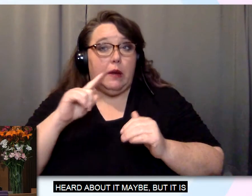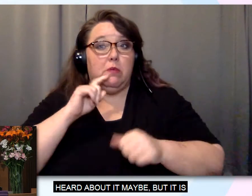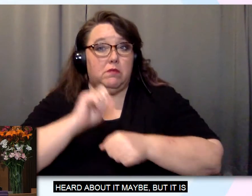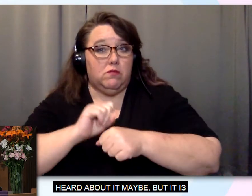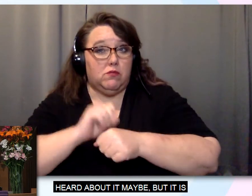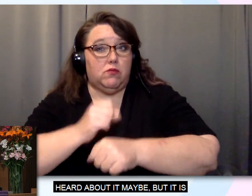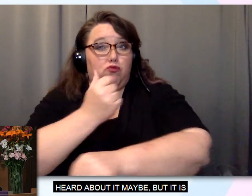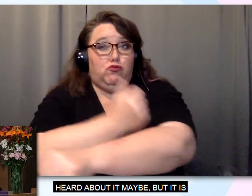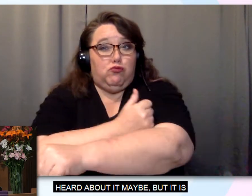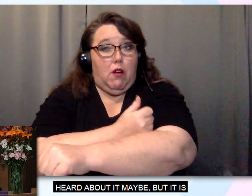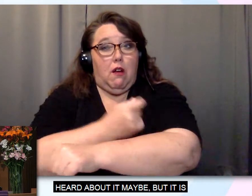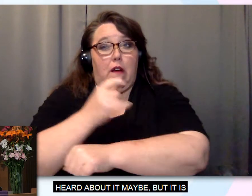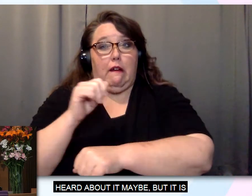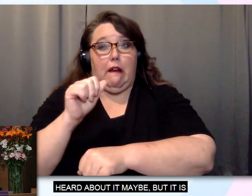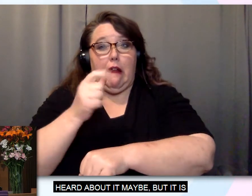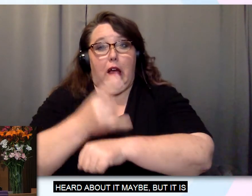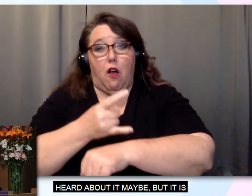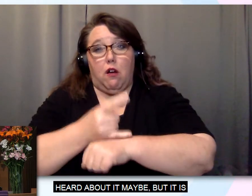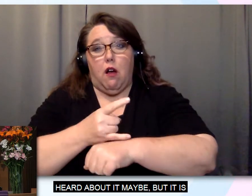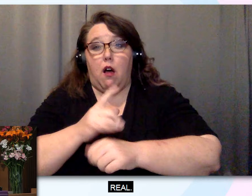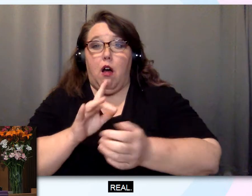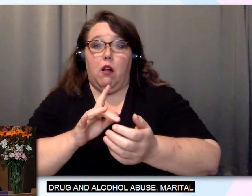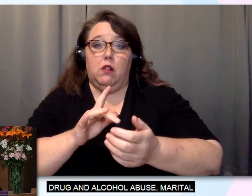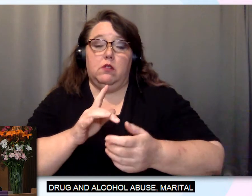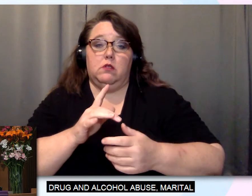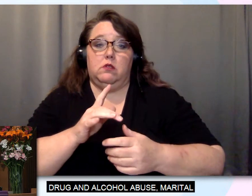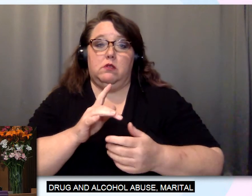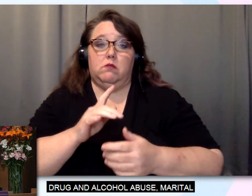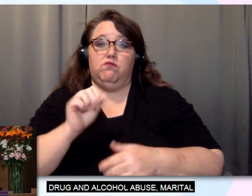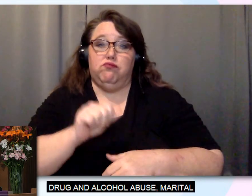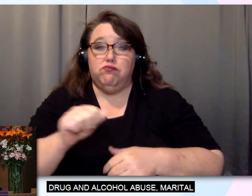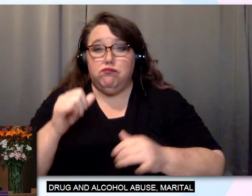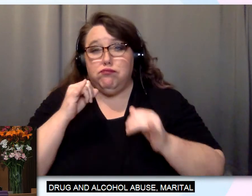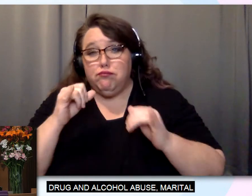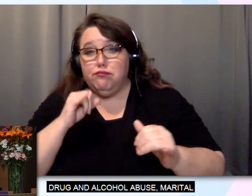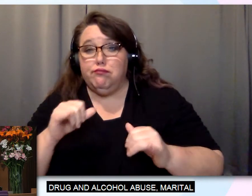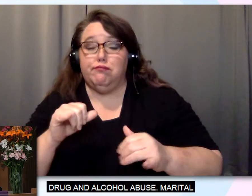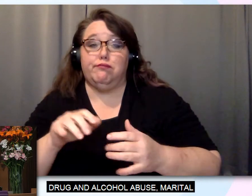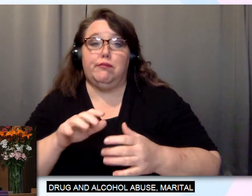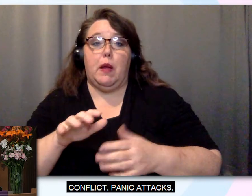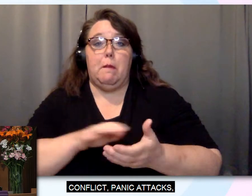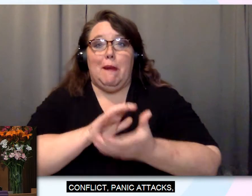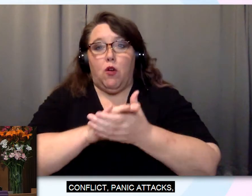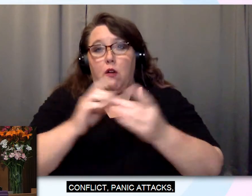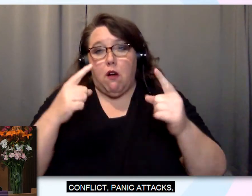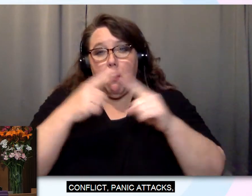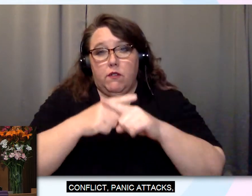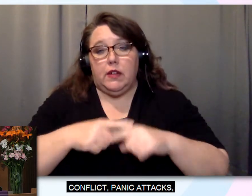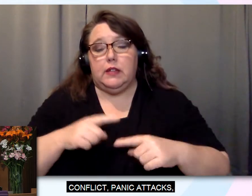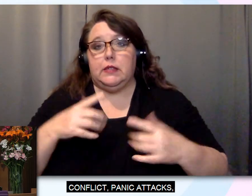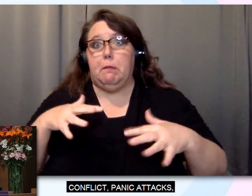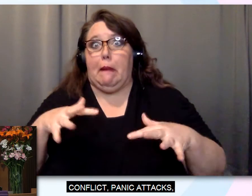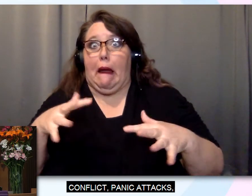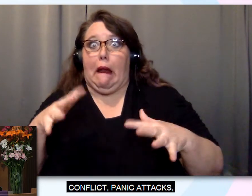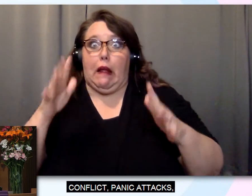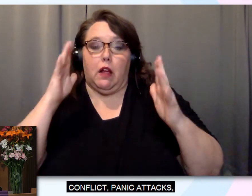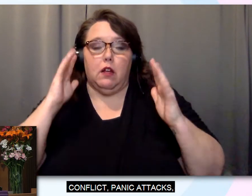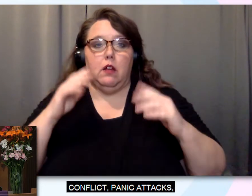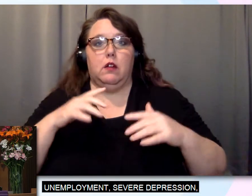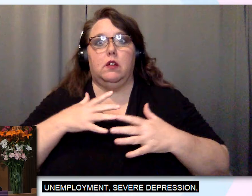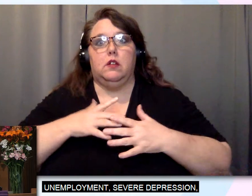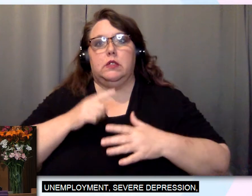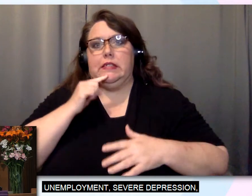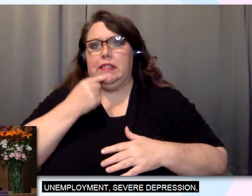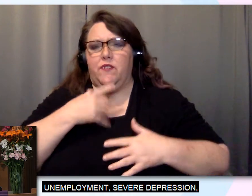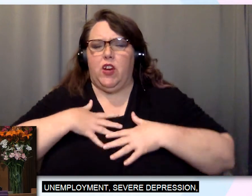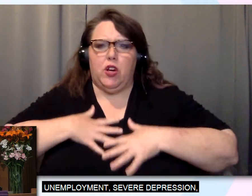but it is real. Drug and alcohol abuse, marital conflict, panic attacks, yes, unemployment, severe